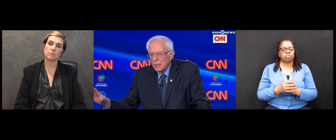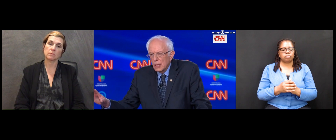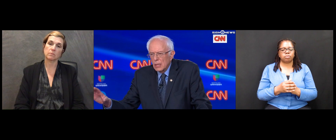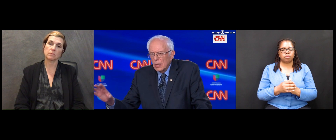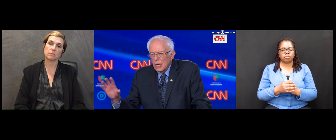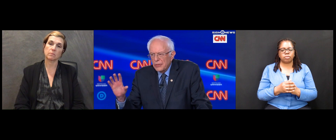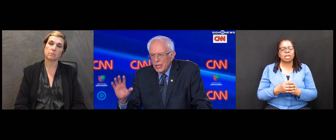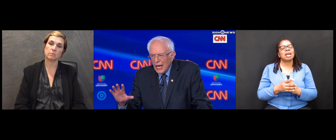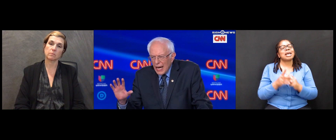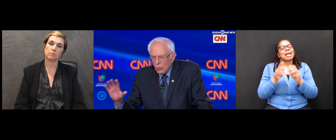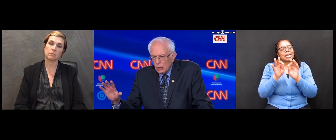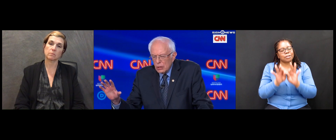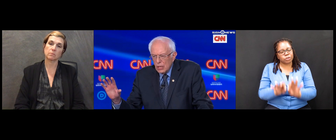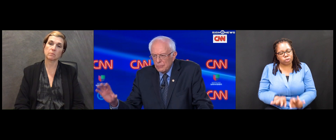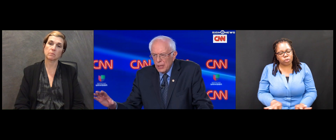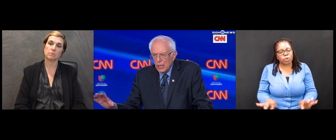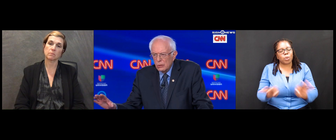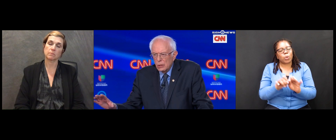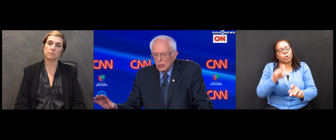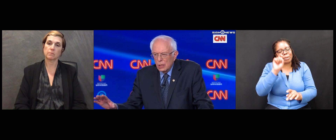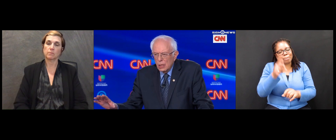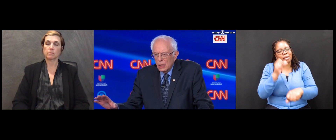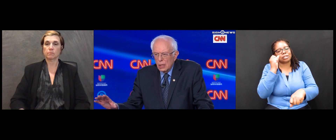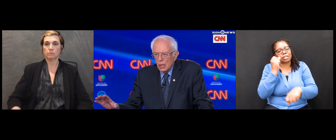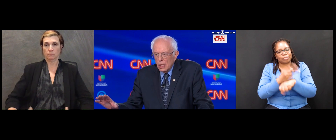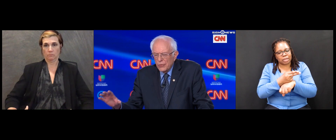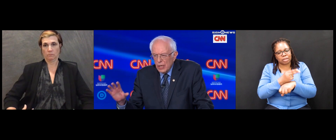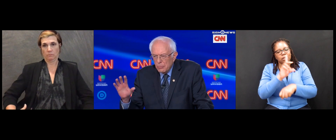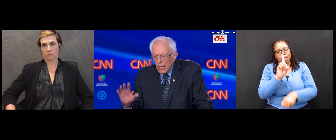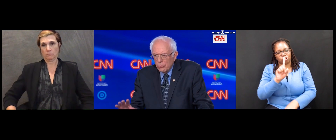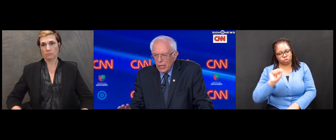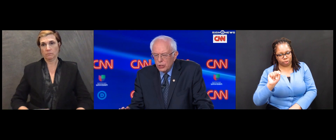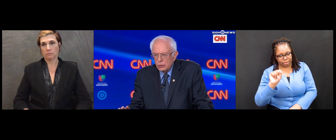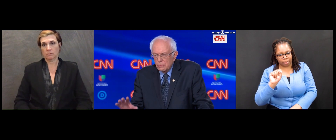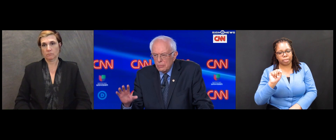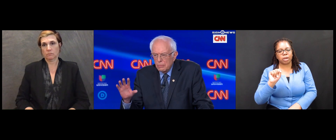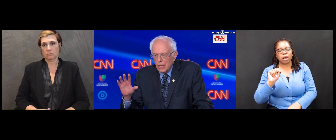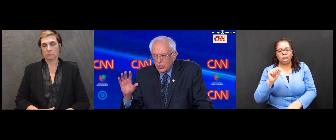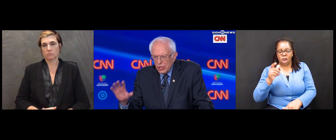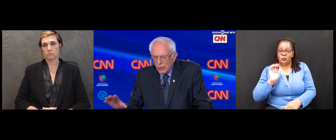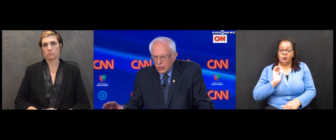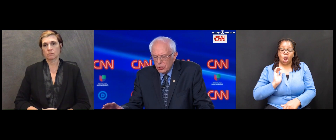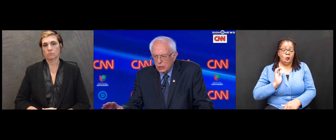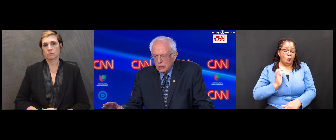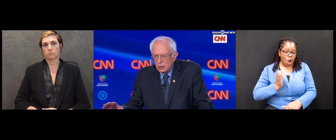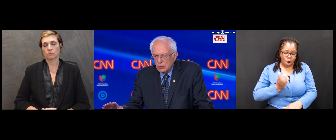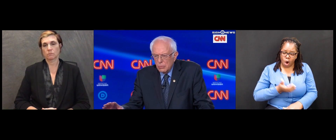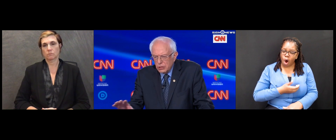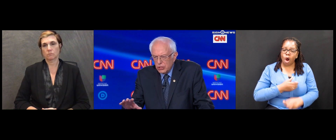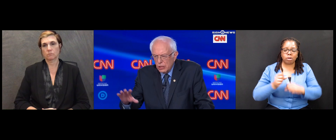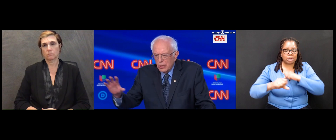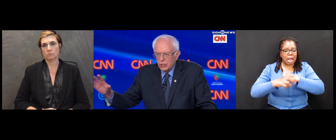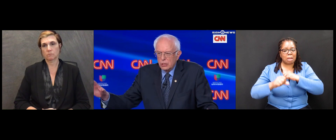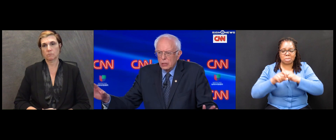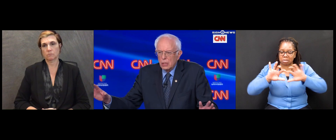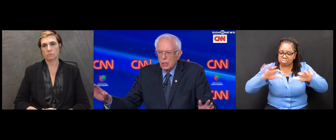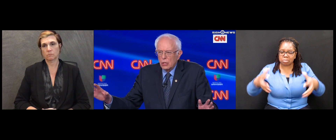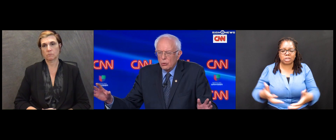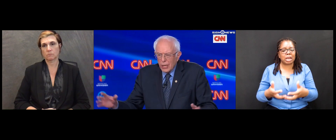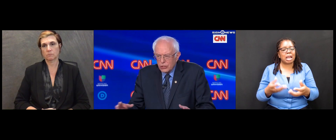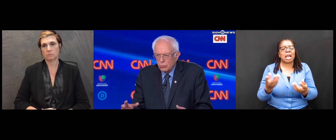Trump. I think our campaign of a biracial, bigenerational,